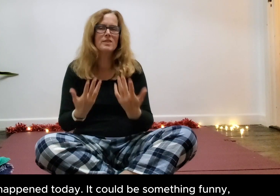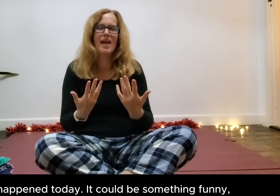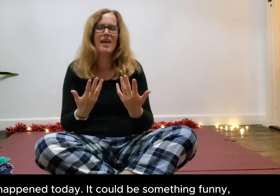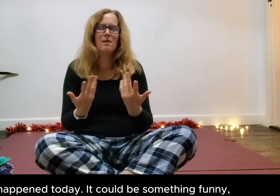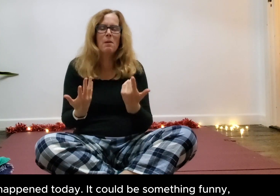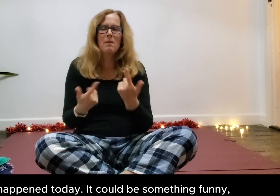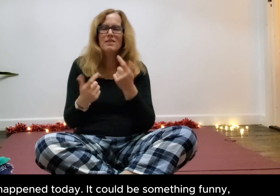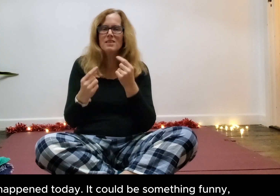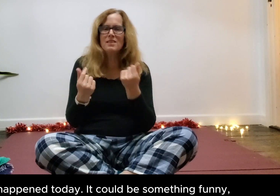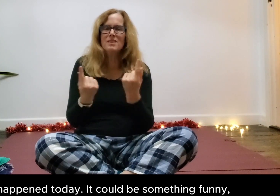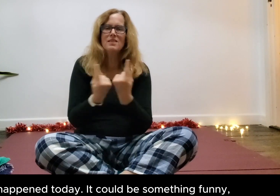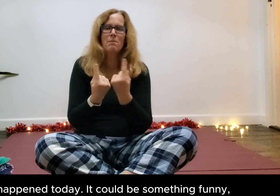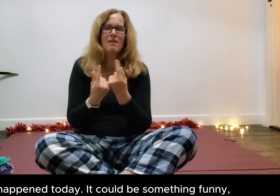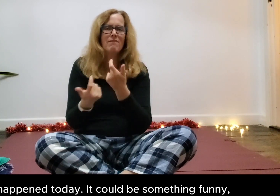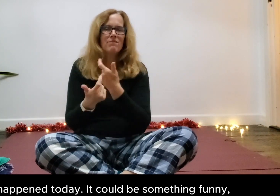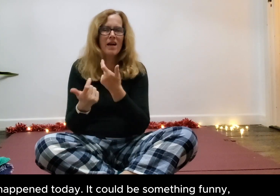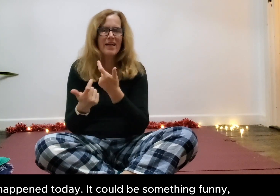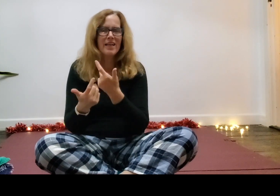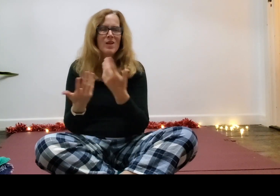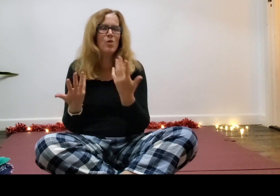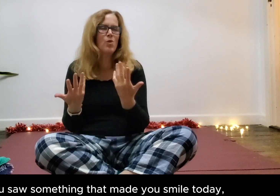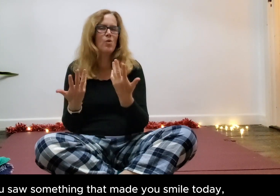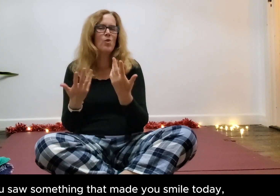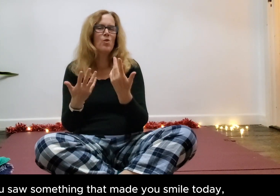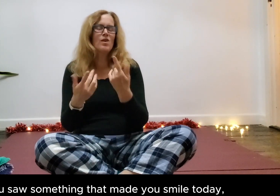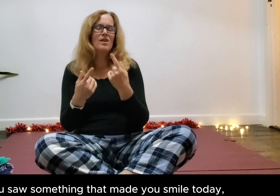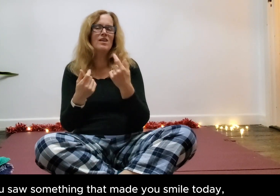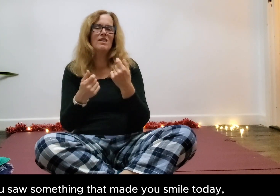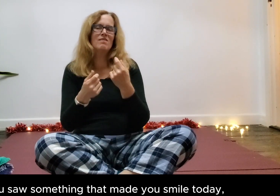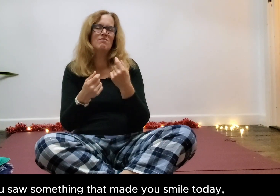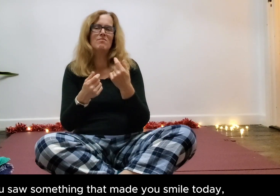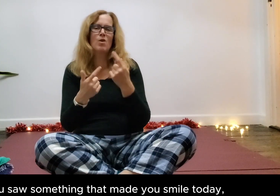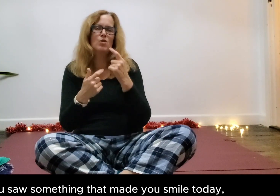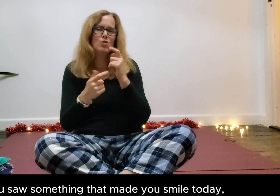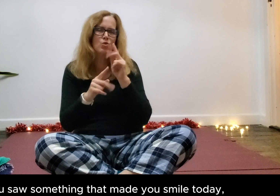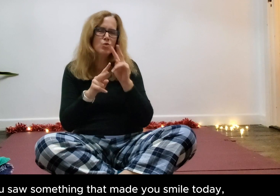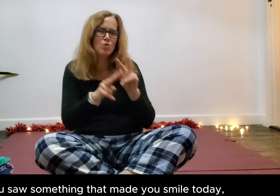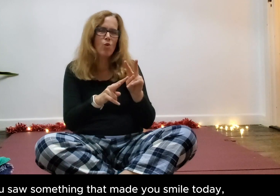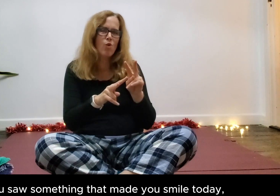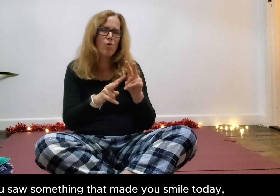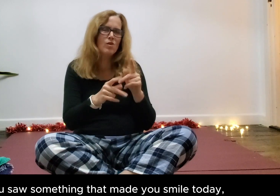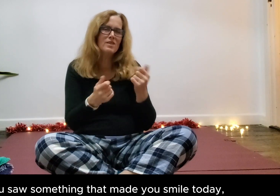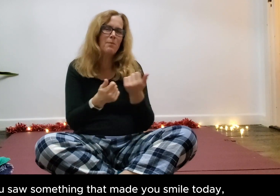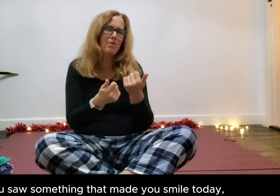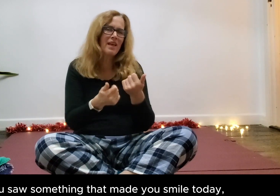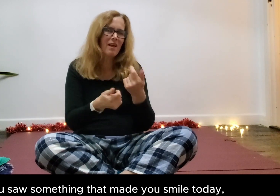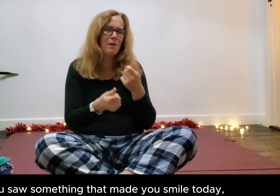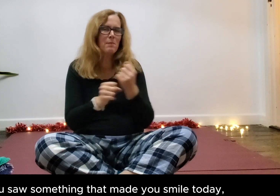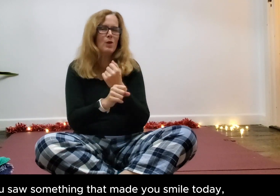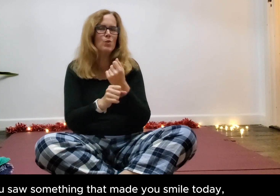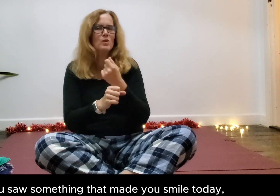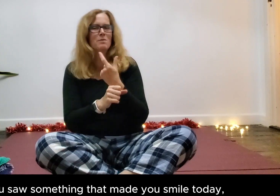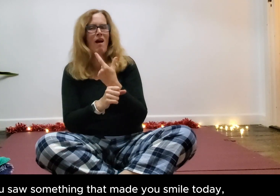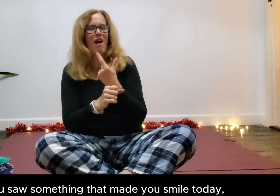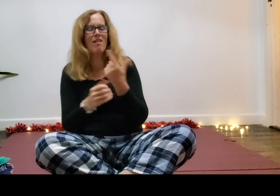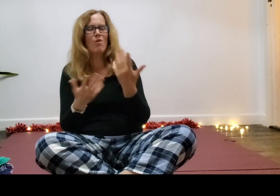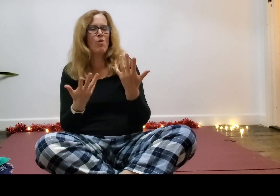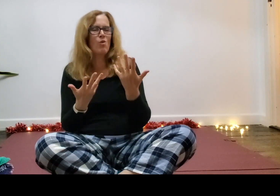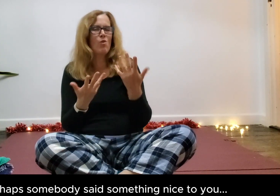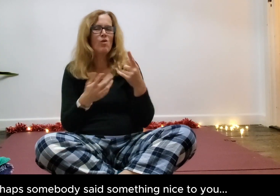It could be something funny, or you saw something that made you smile today. Or